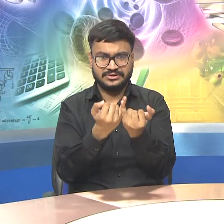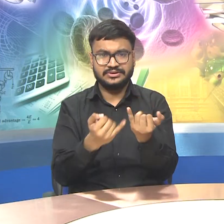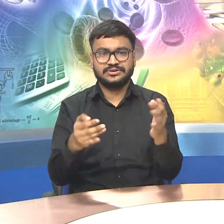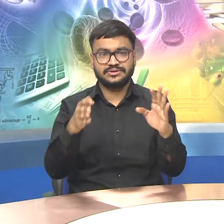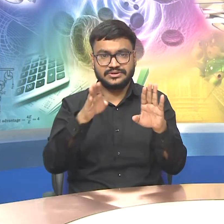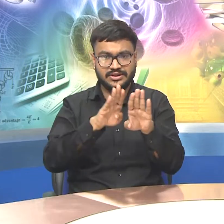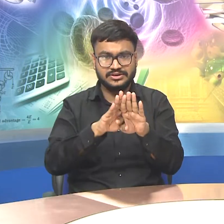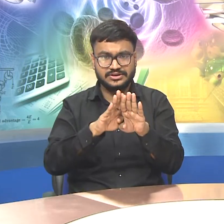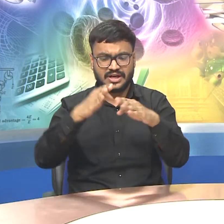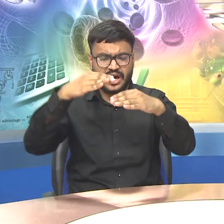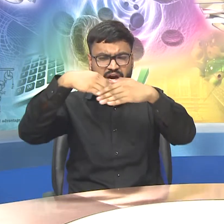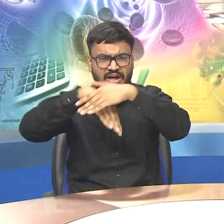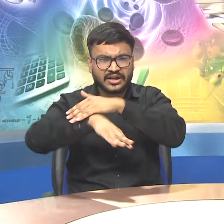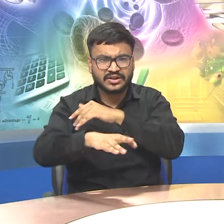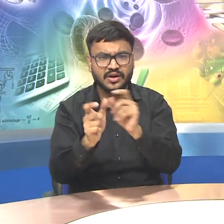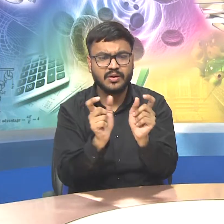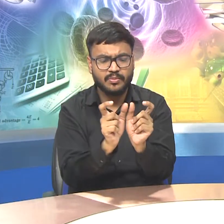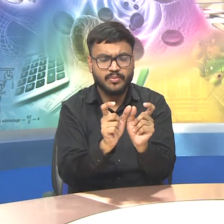Same for Sunday also.